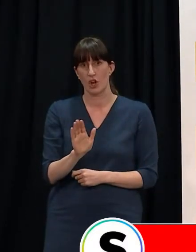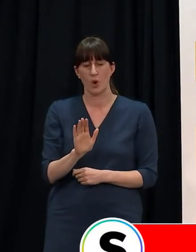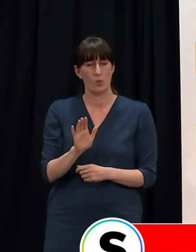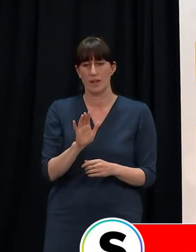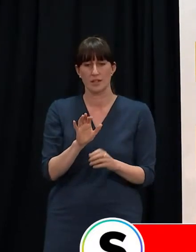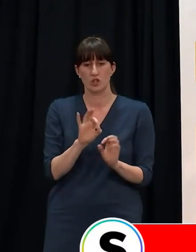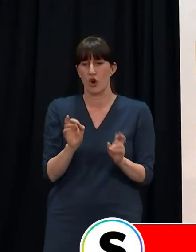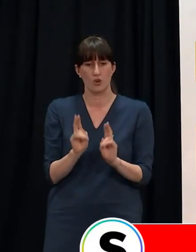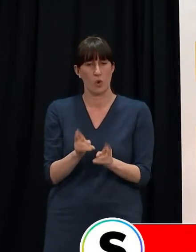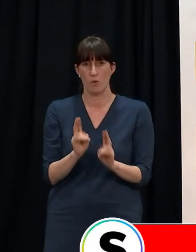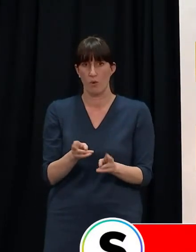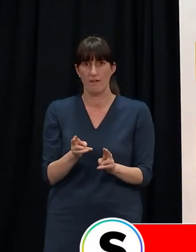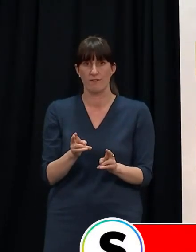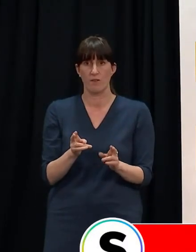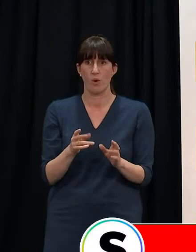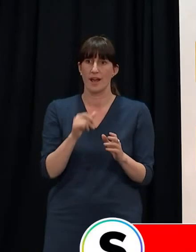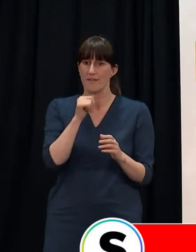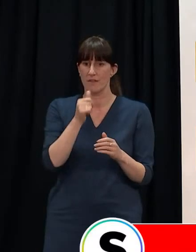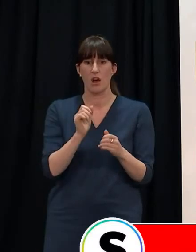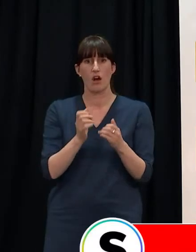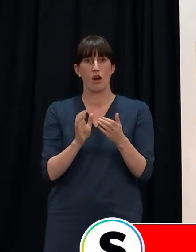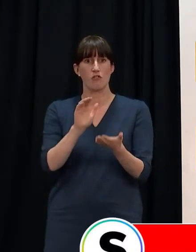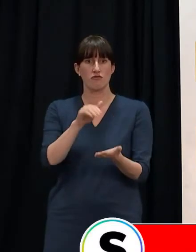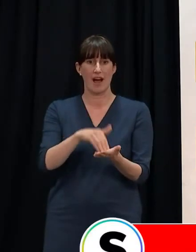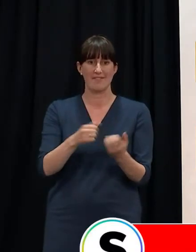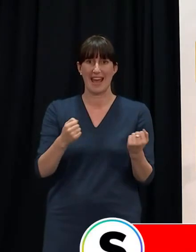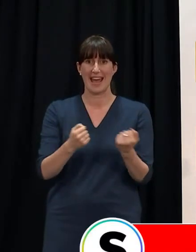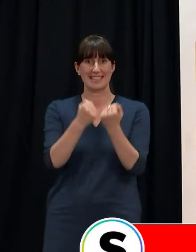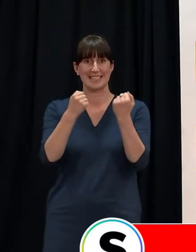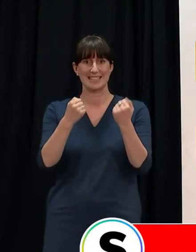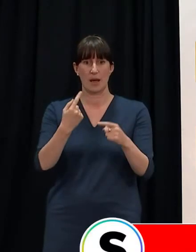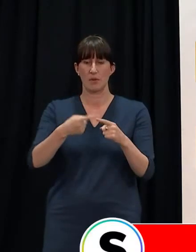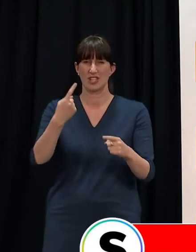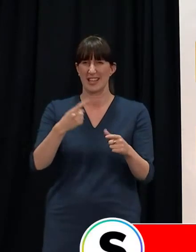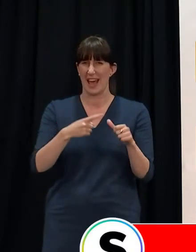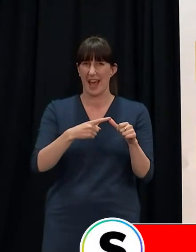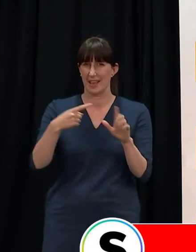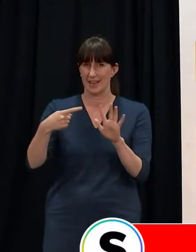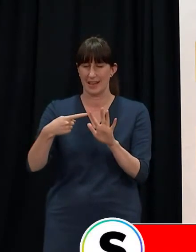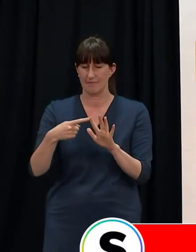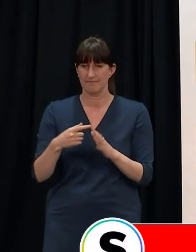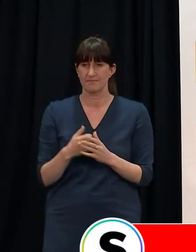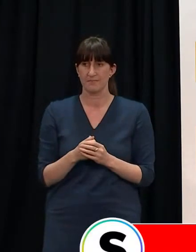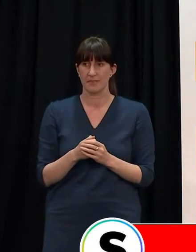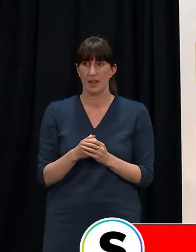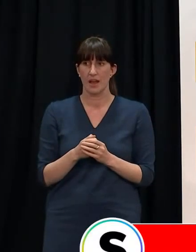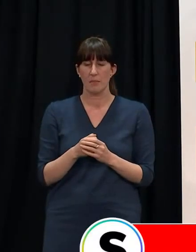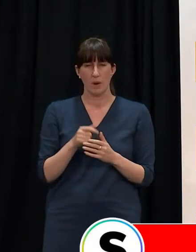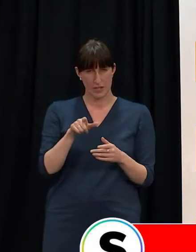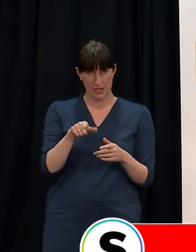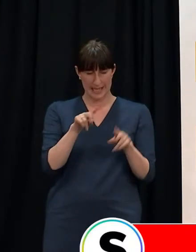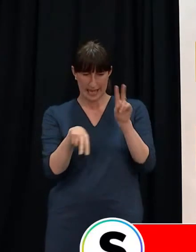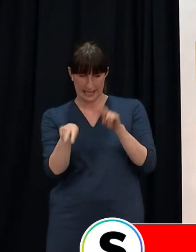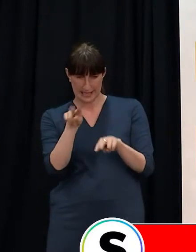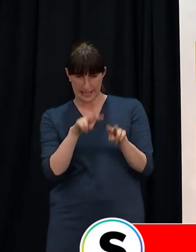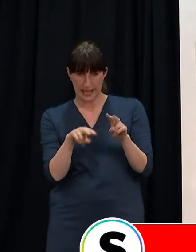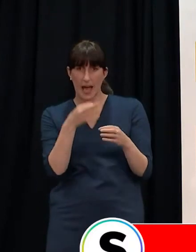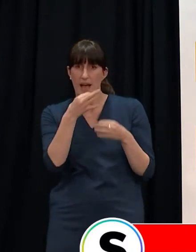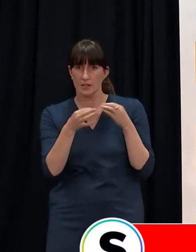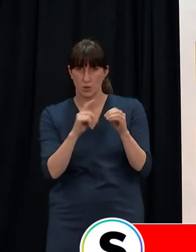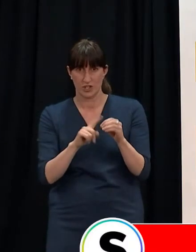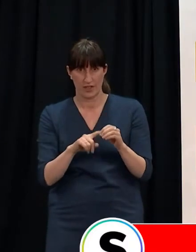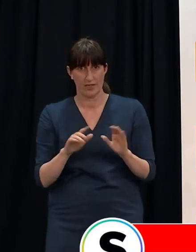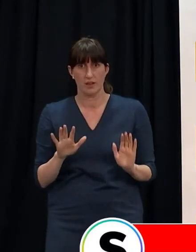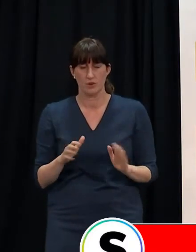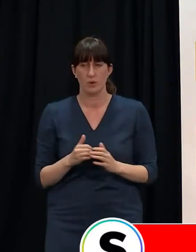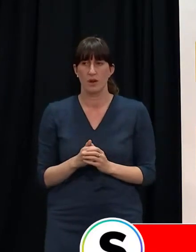the ED to see if there's a risk they may have been exposed to COVID-19. In terms of rapid testing, the